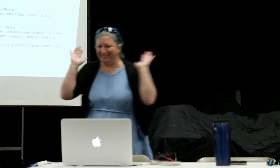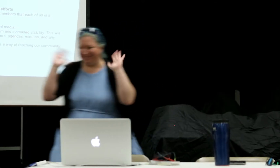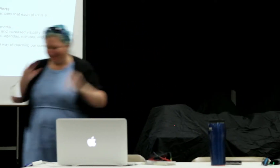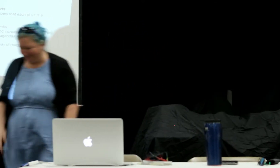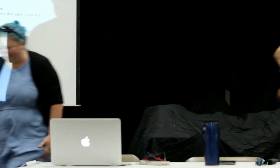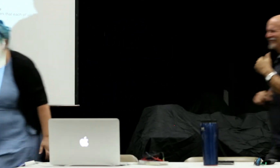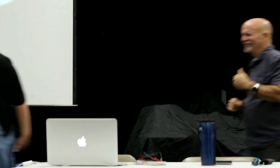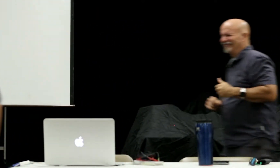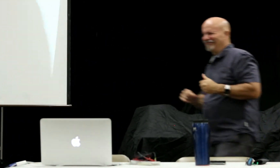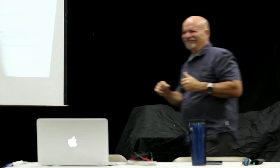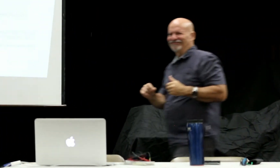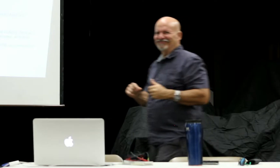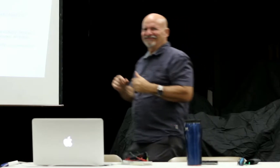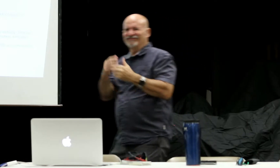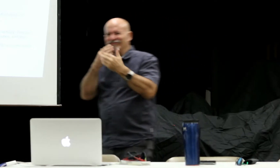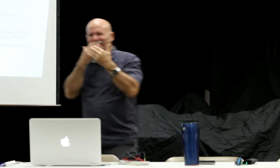little bit about me.